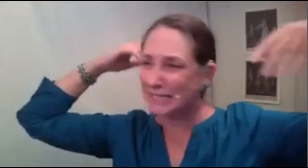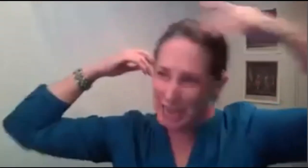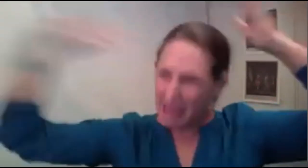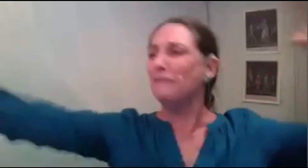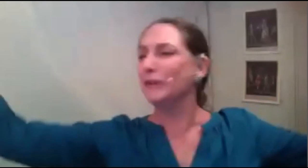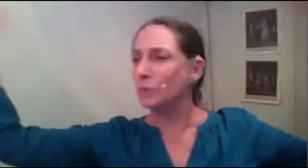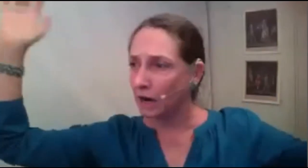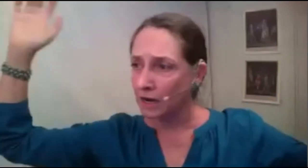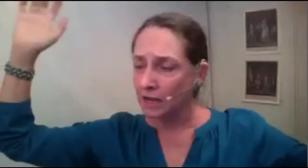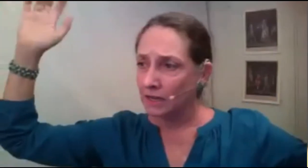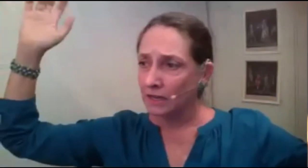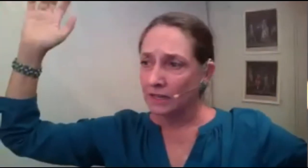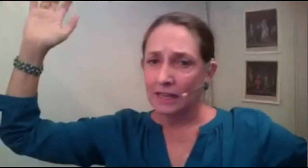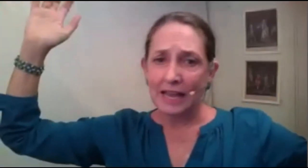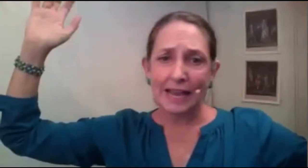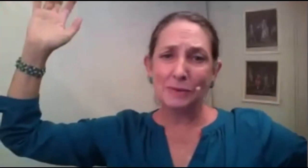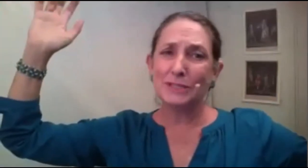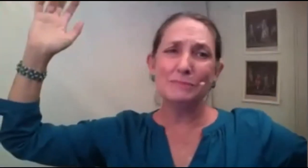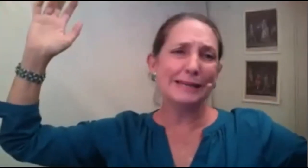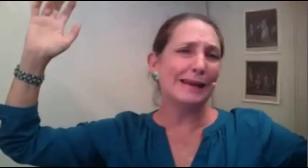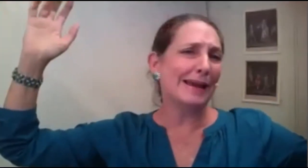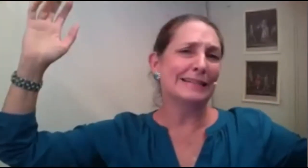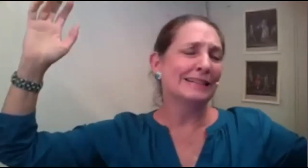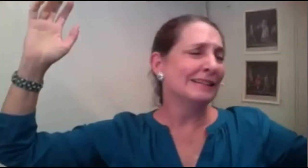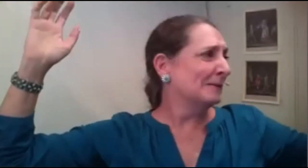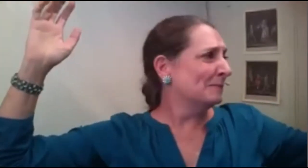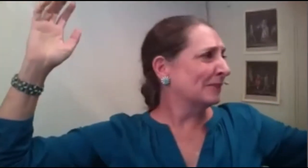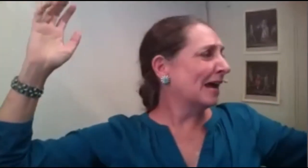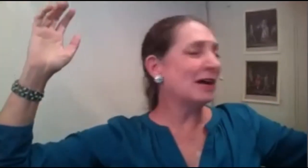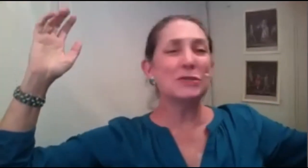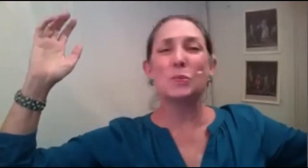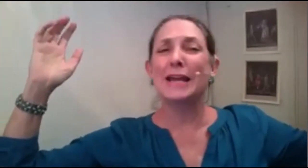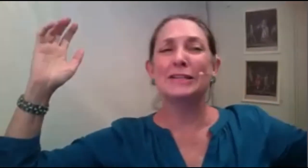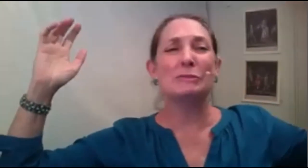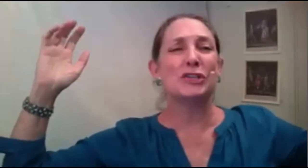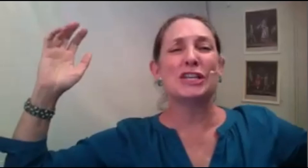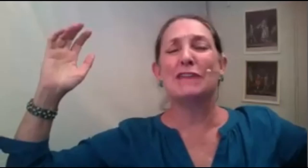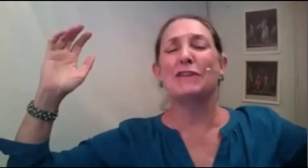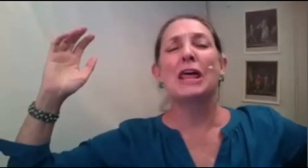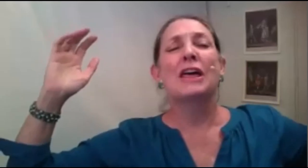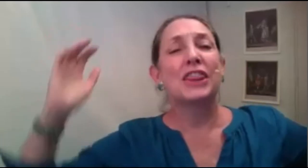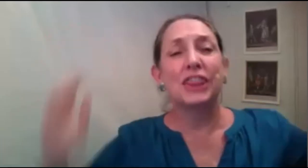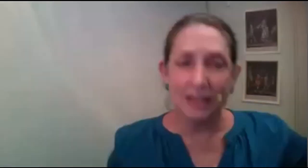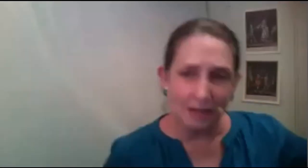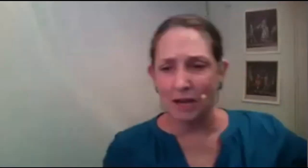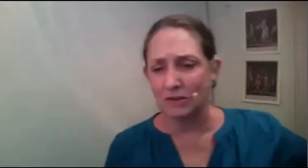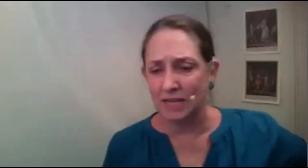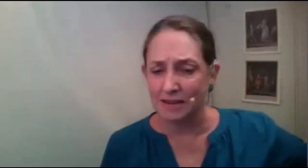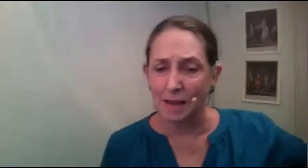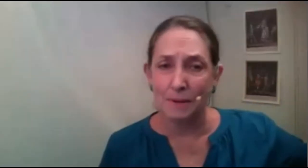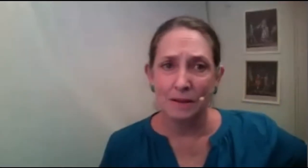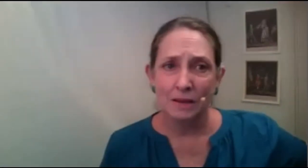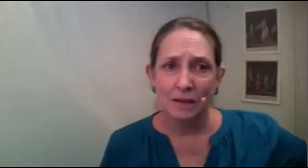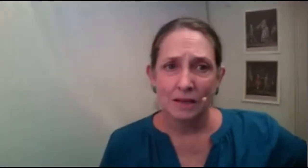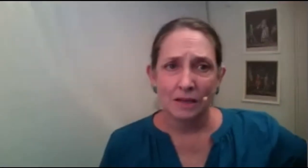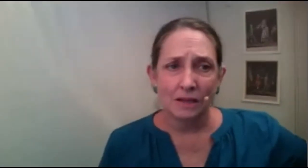books everywhere. And it was midnight. And that was way too much to even think about cleaning